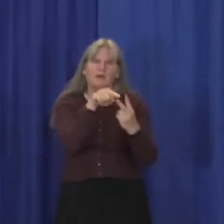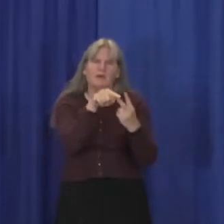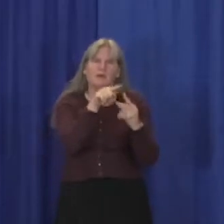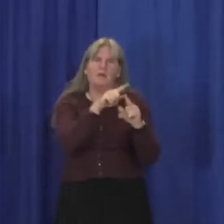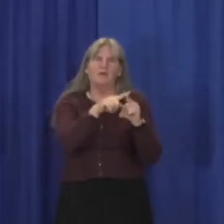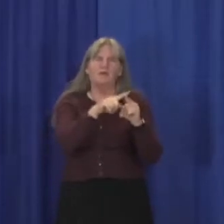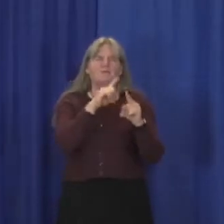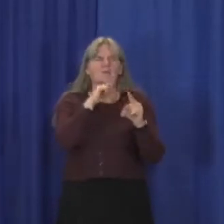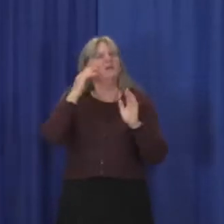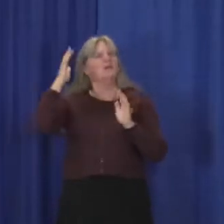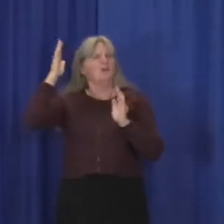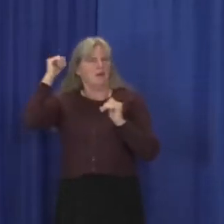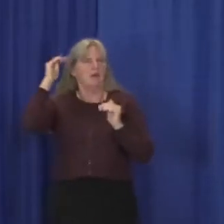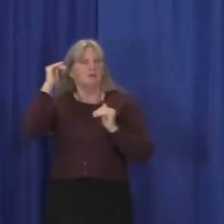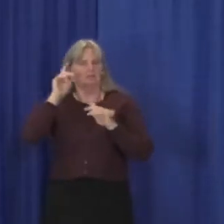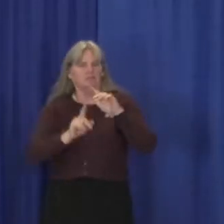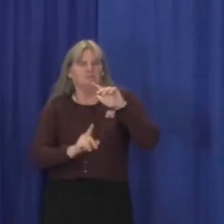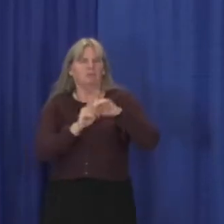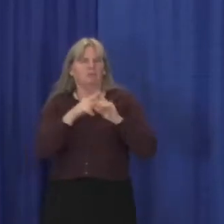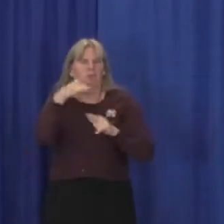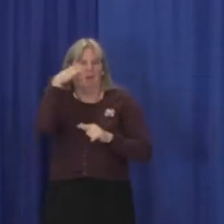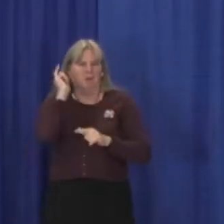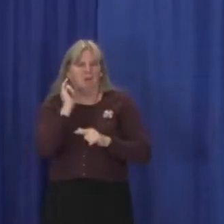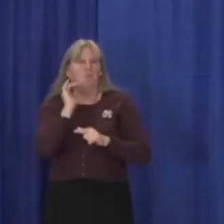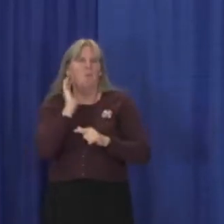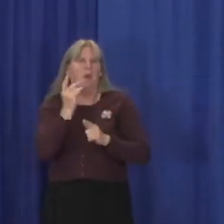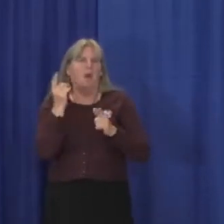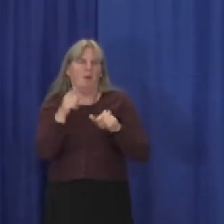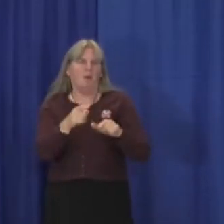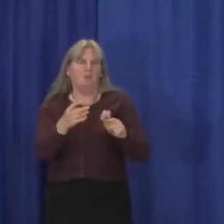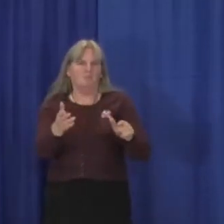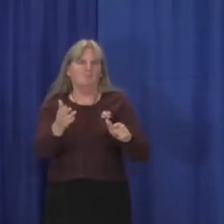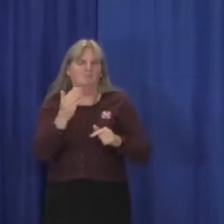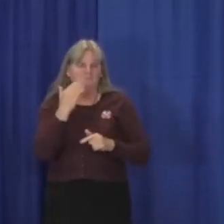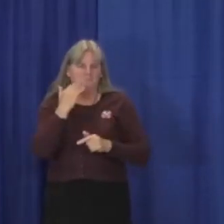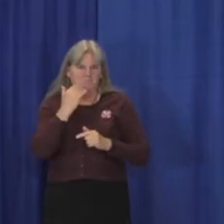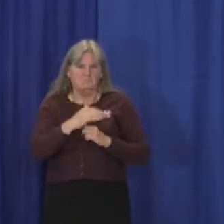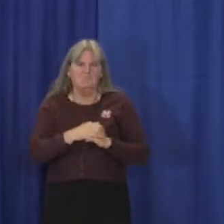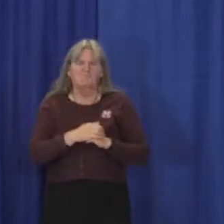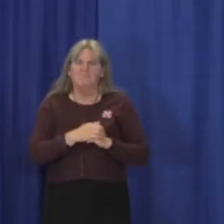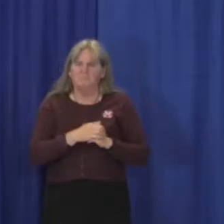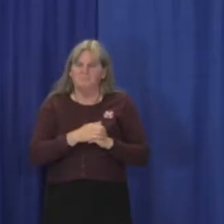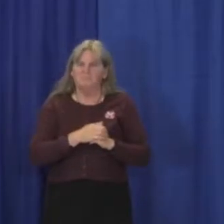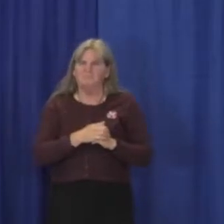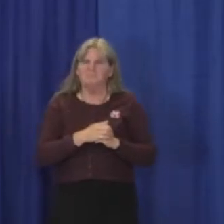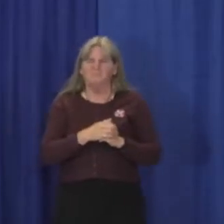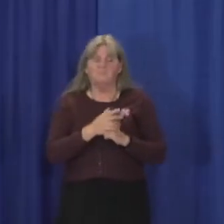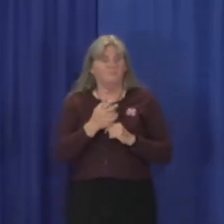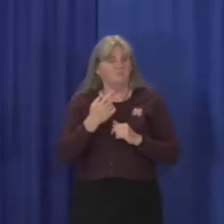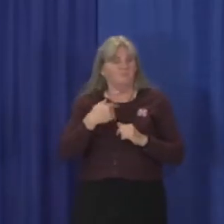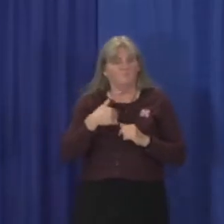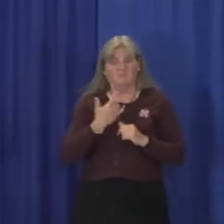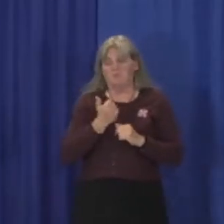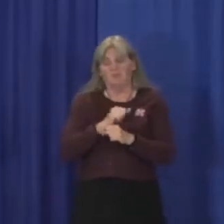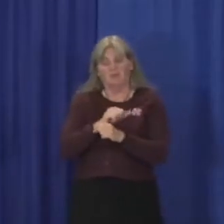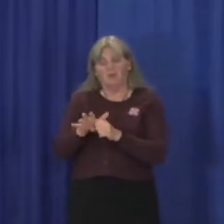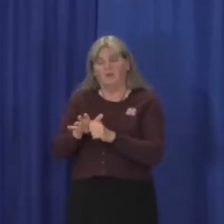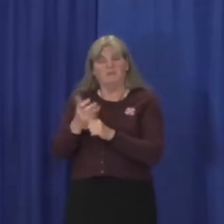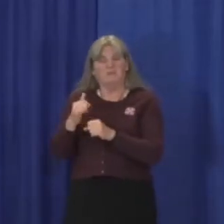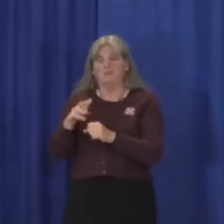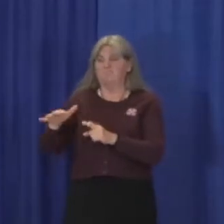an expected reality that we knew we would be eventually facing as we all continue to live with